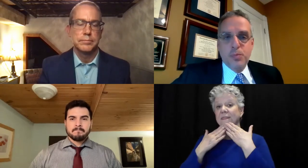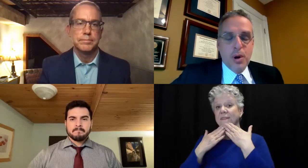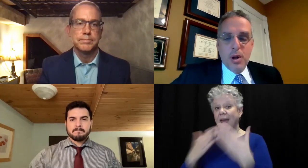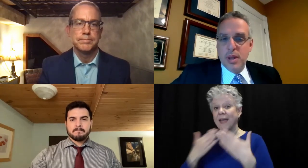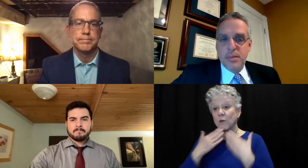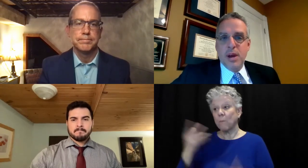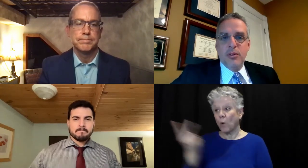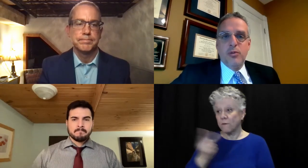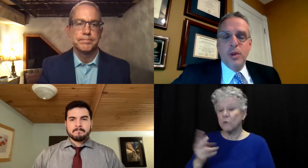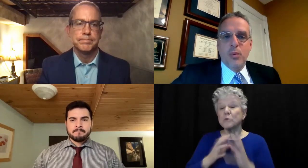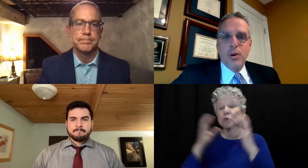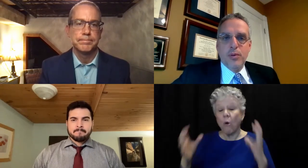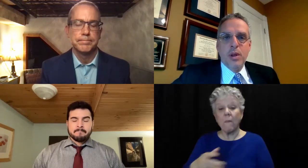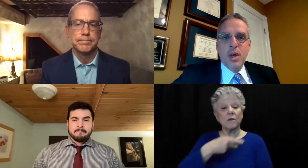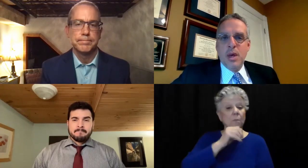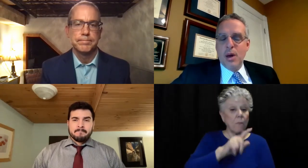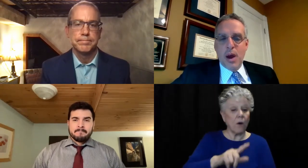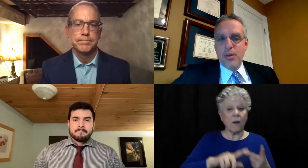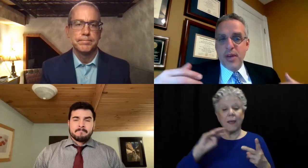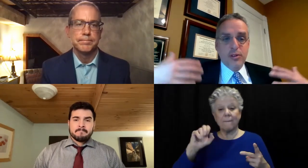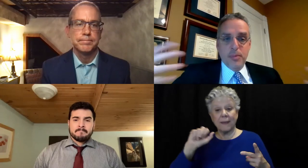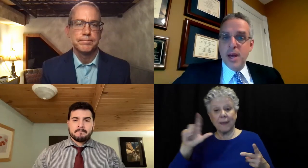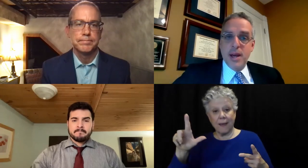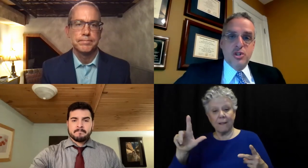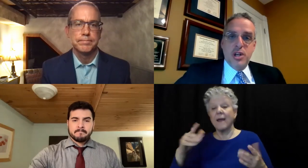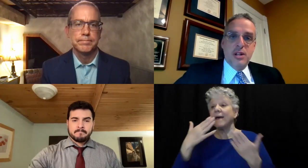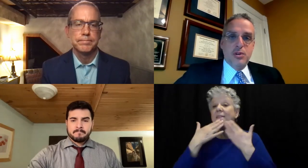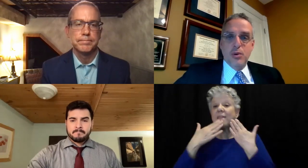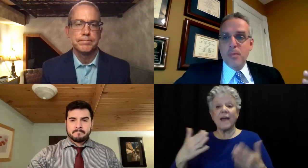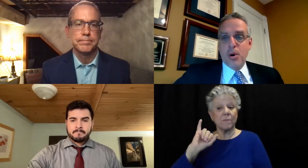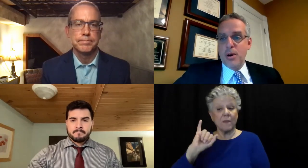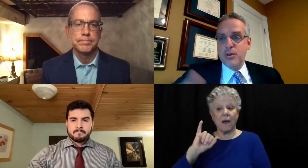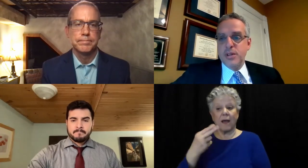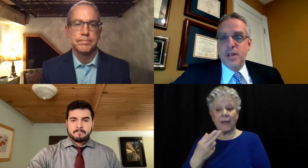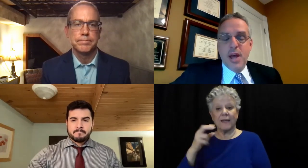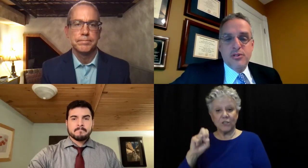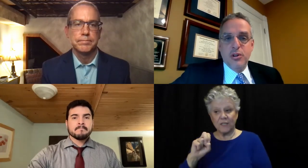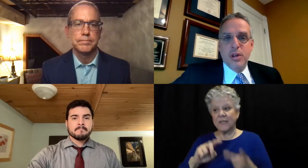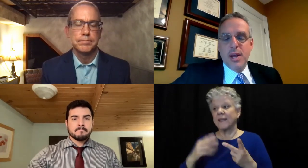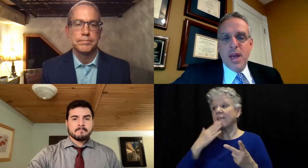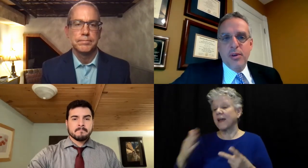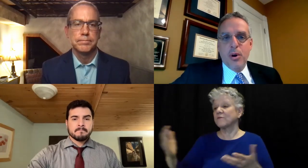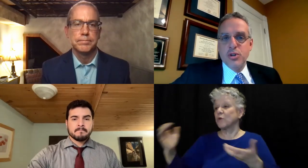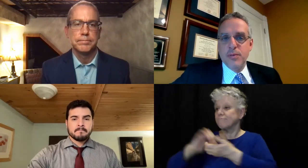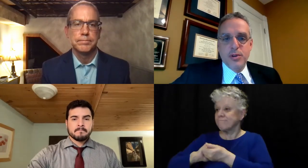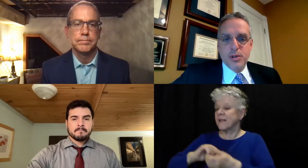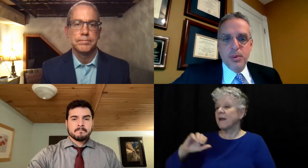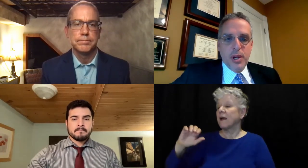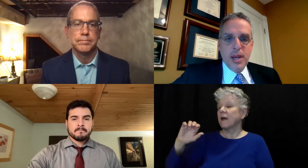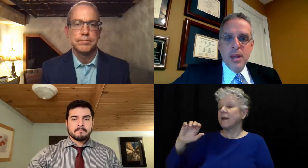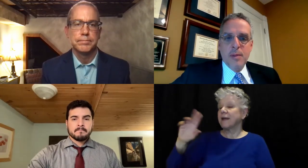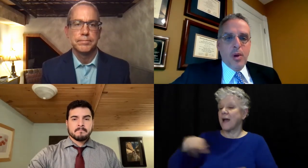both so much, Paul and Miguel. This is really wonderful. Our thanks from the IAG to our partners at the National Catholic Partnership